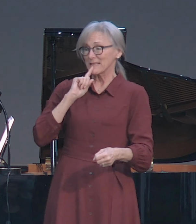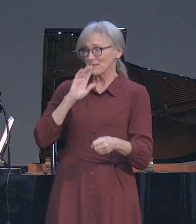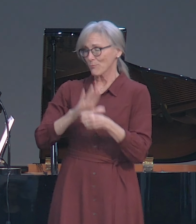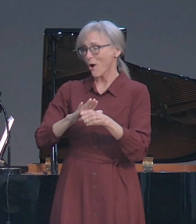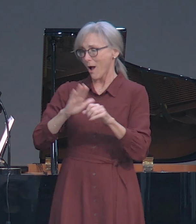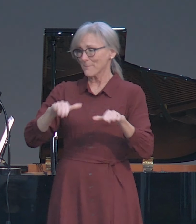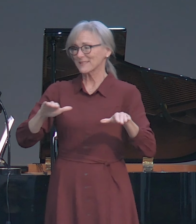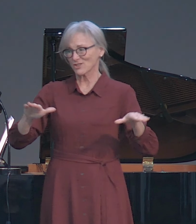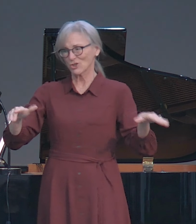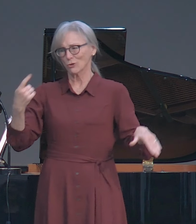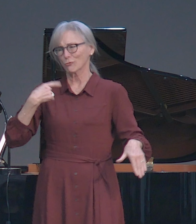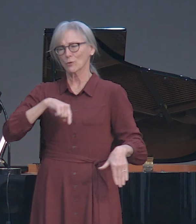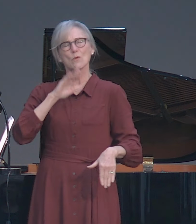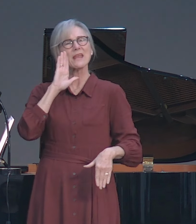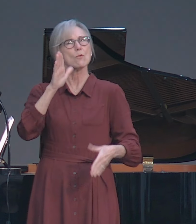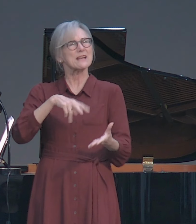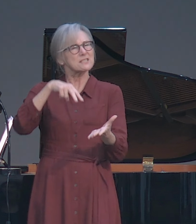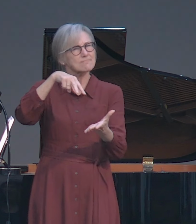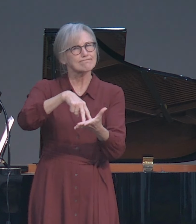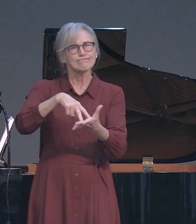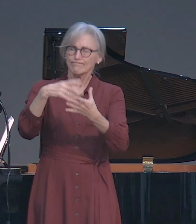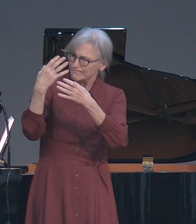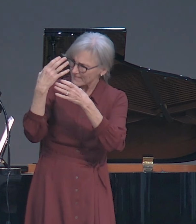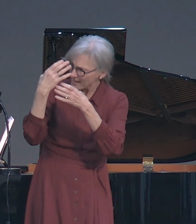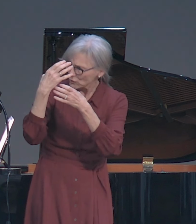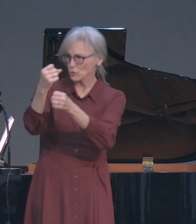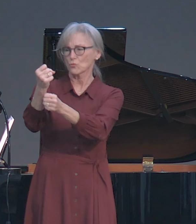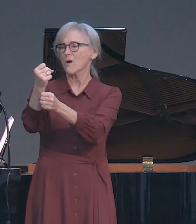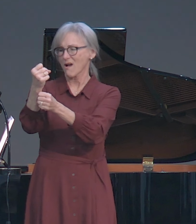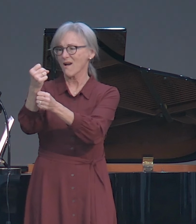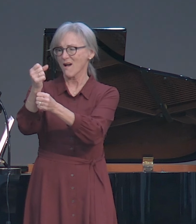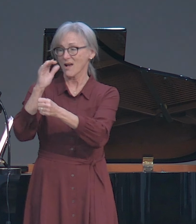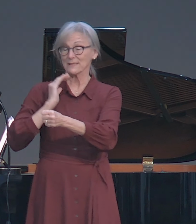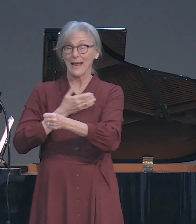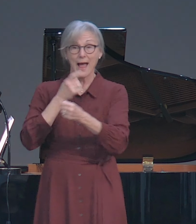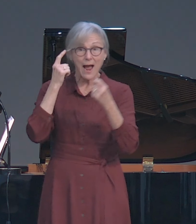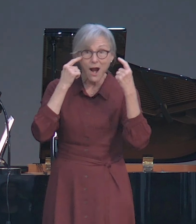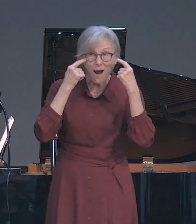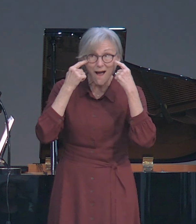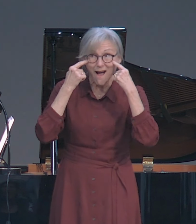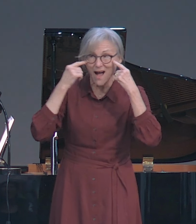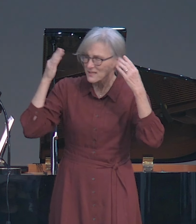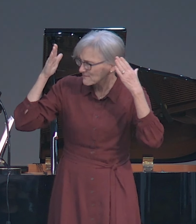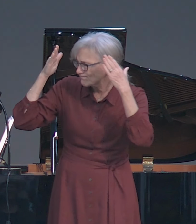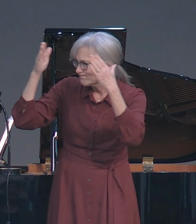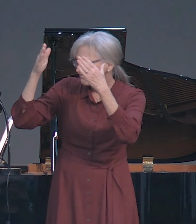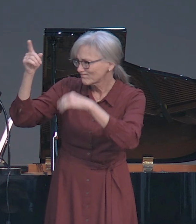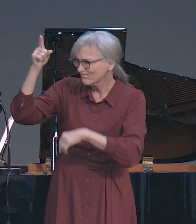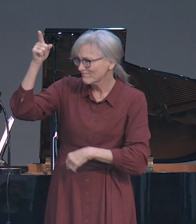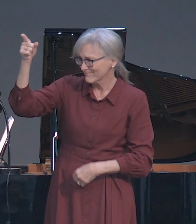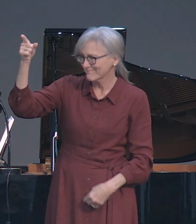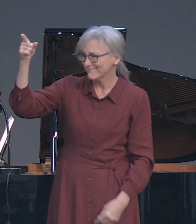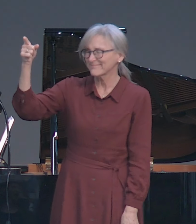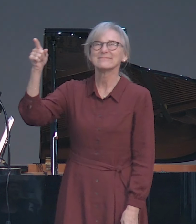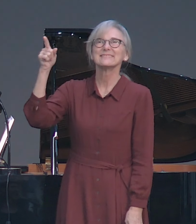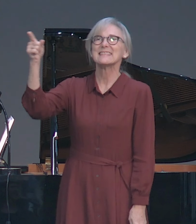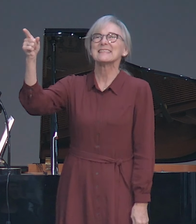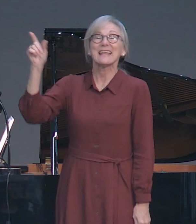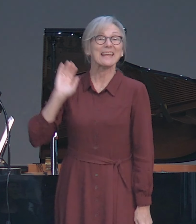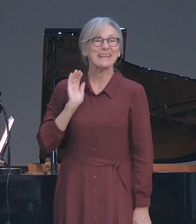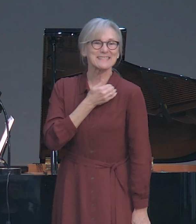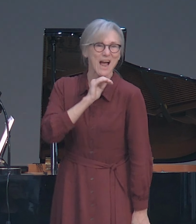will stand as children of the promise. We will fix our